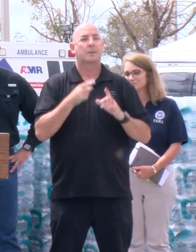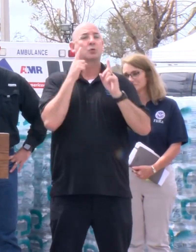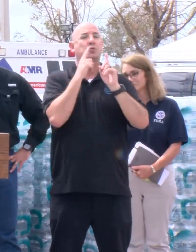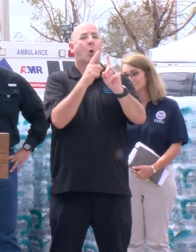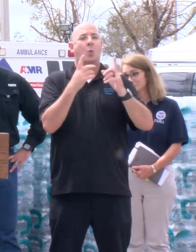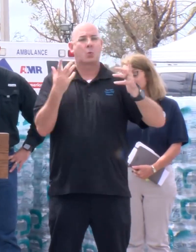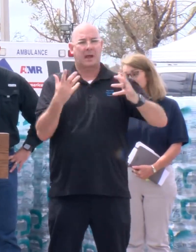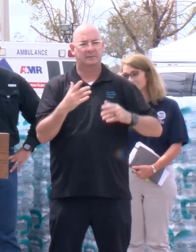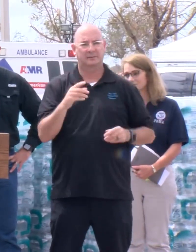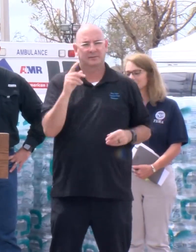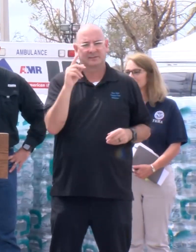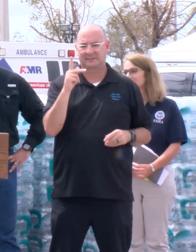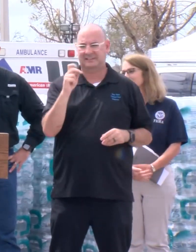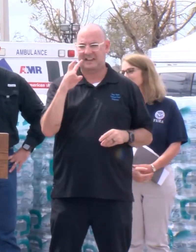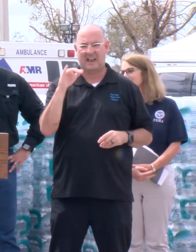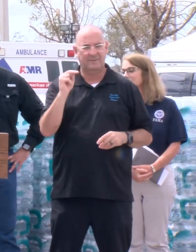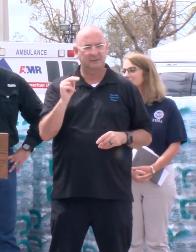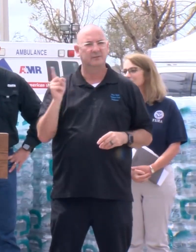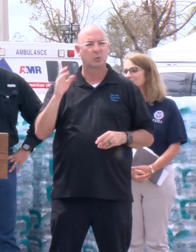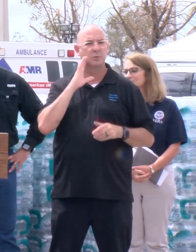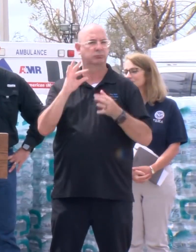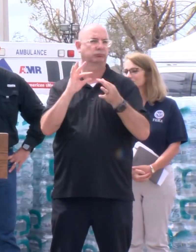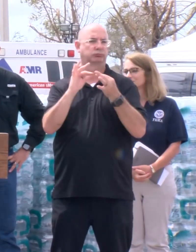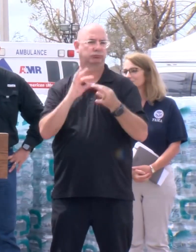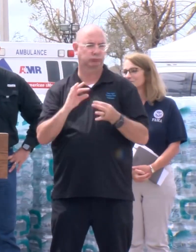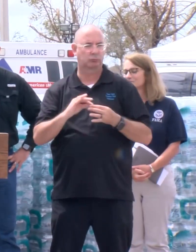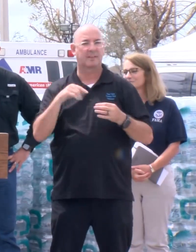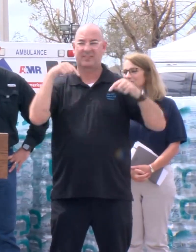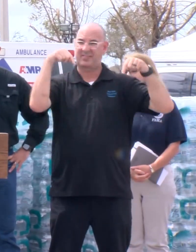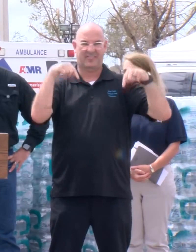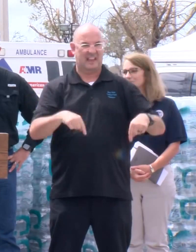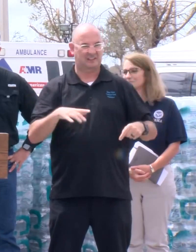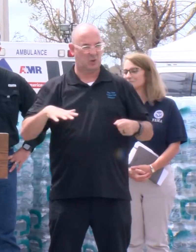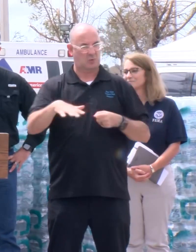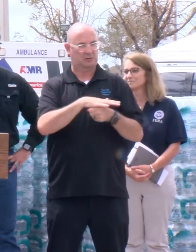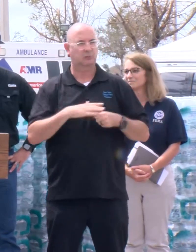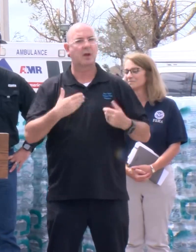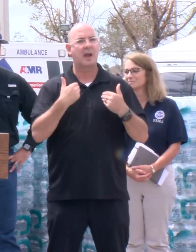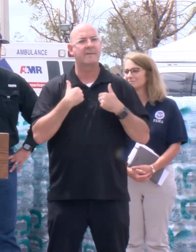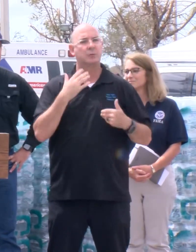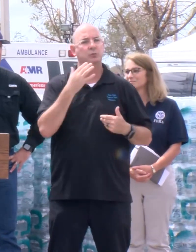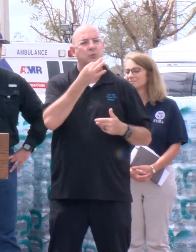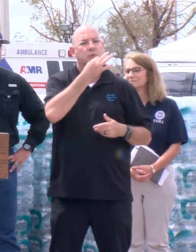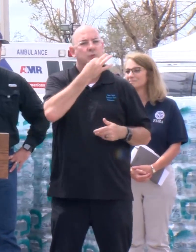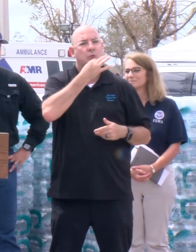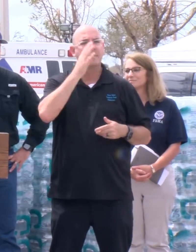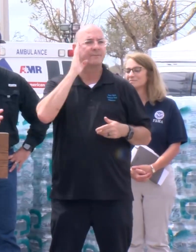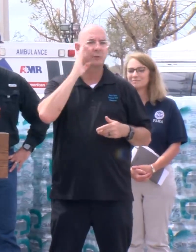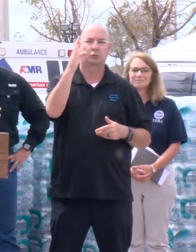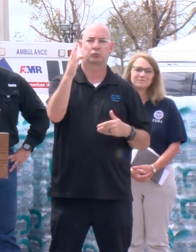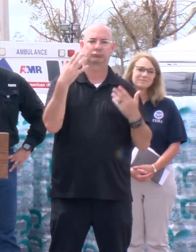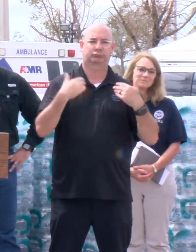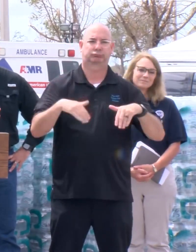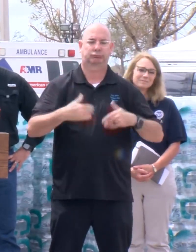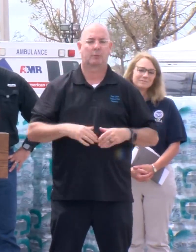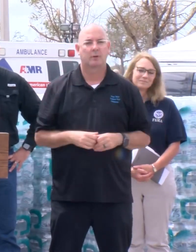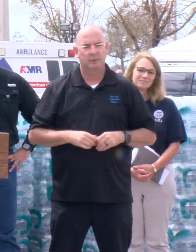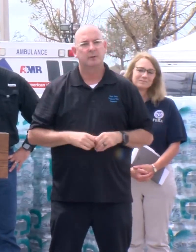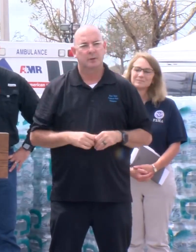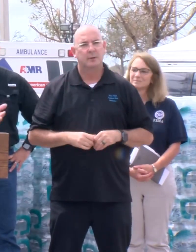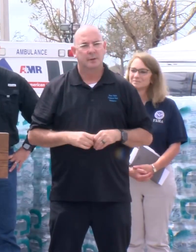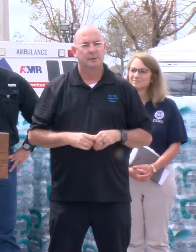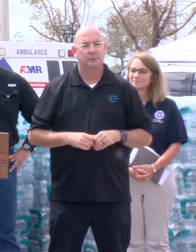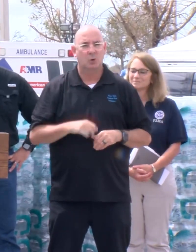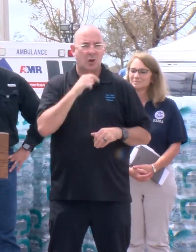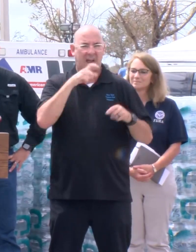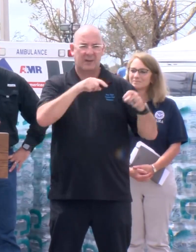about this location, what they have for the immediate future. But what you have is a place, and you don't need to come to these. You